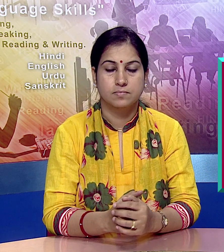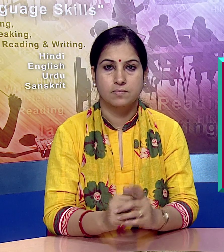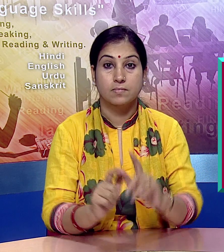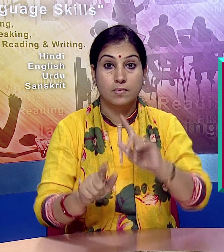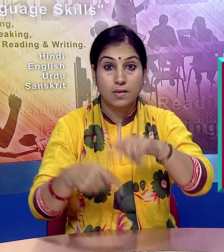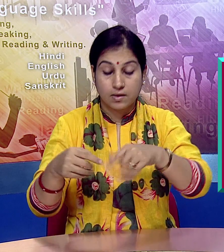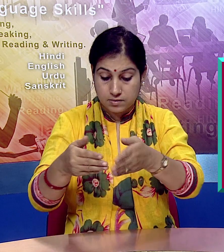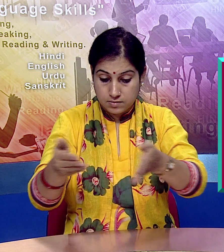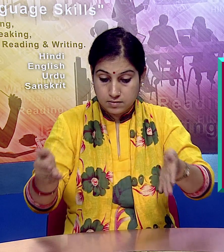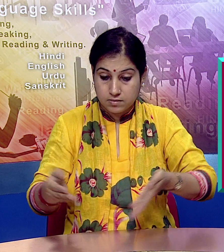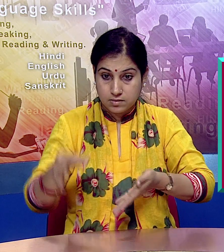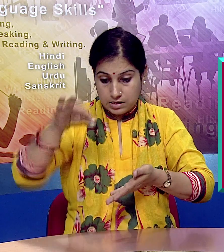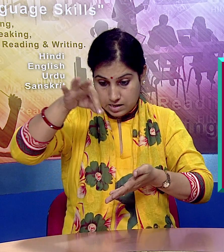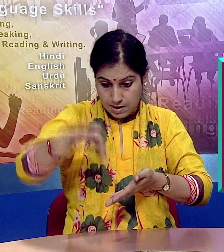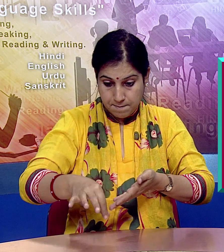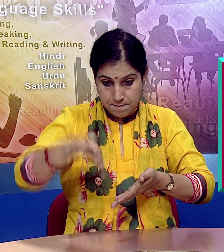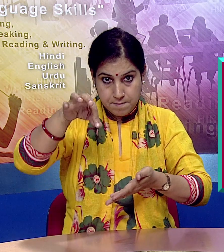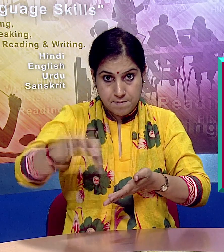and dip it in stain remover.